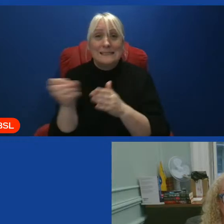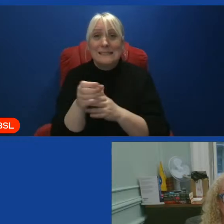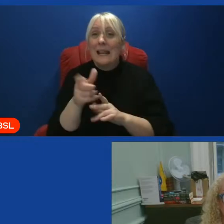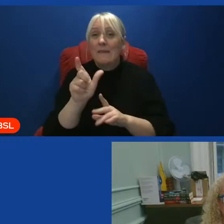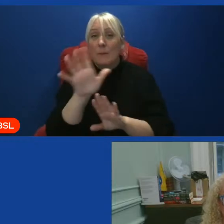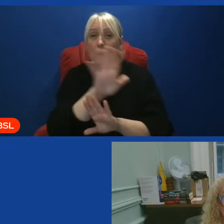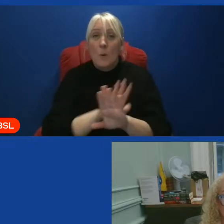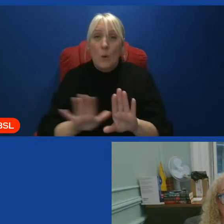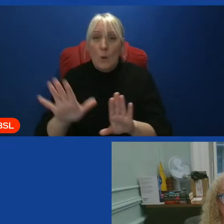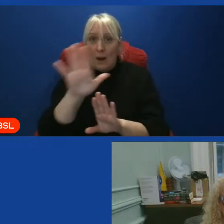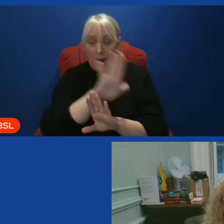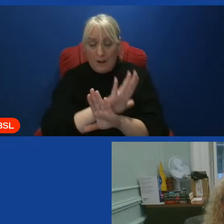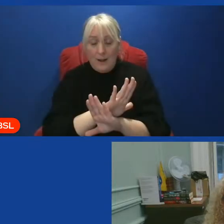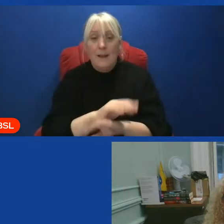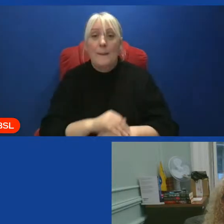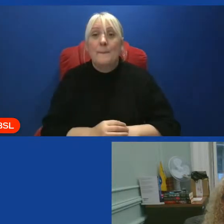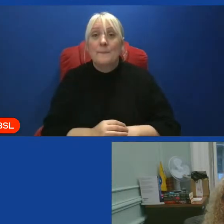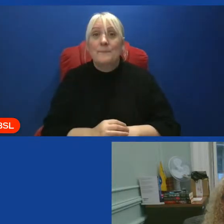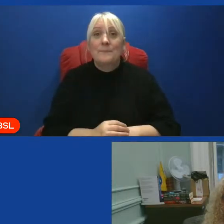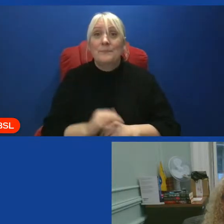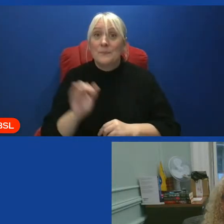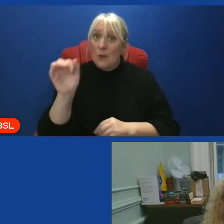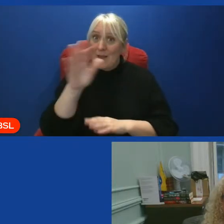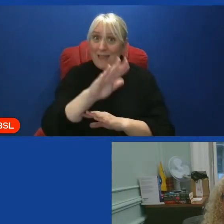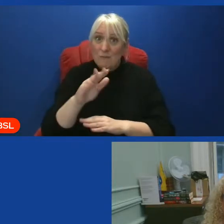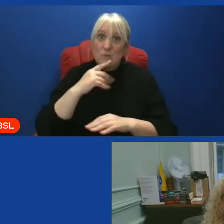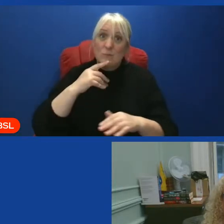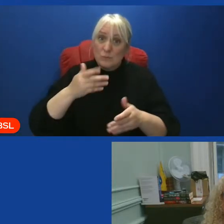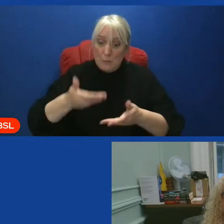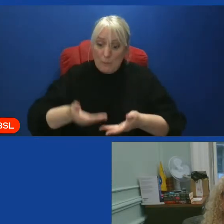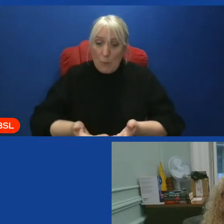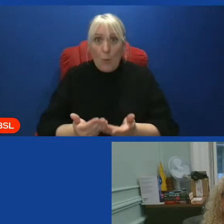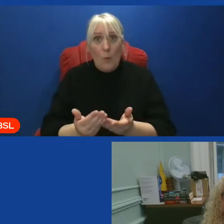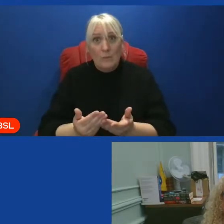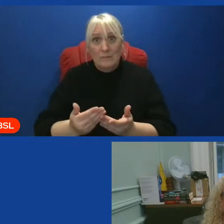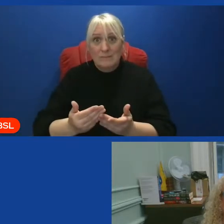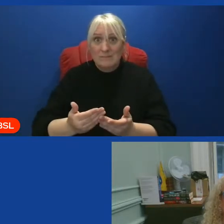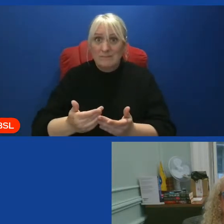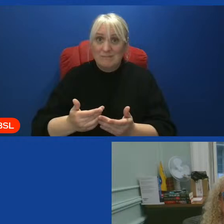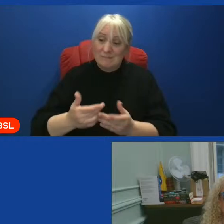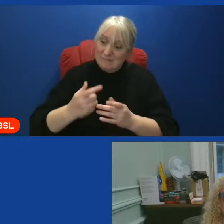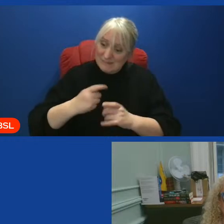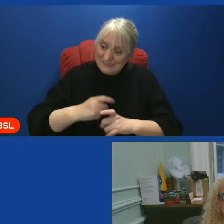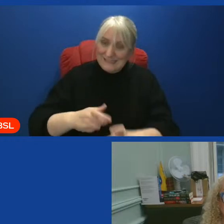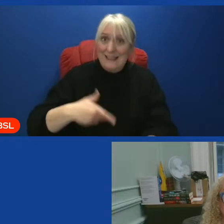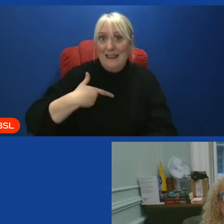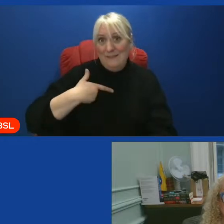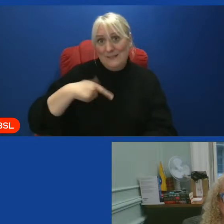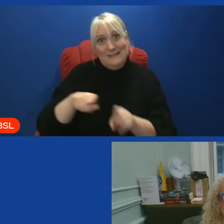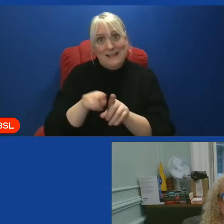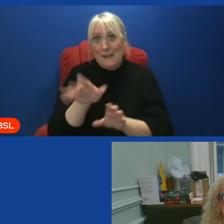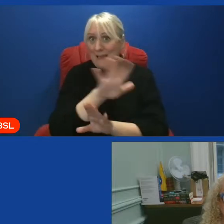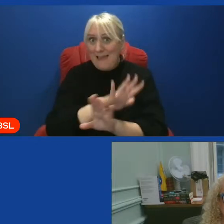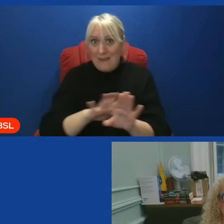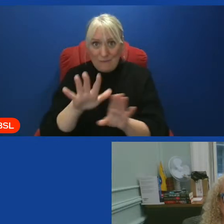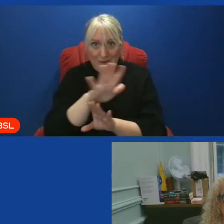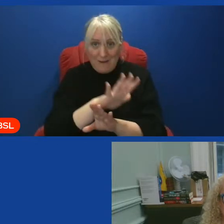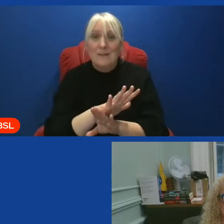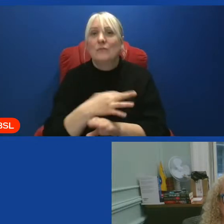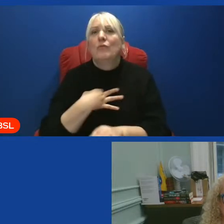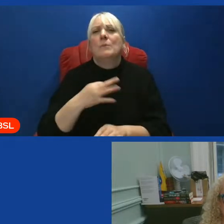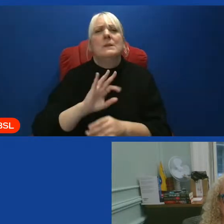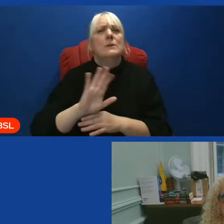a constituency where she was born and still lives. Kim is committed to speaking up for all of our residents in that